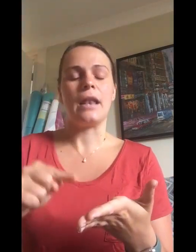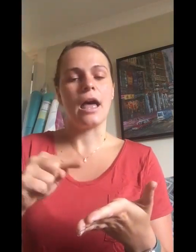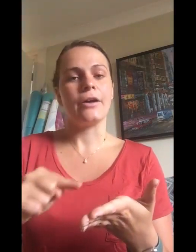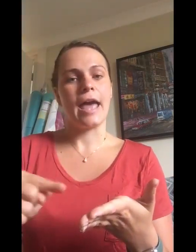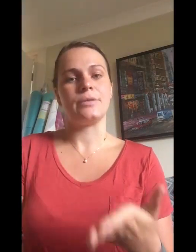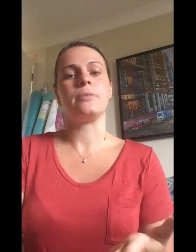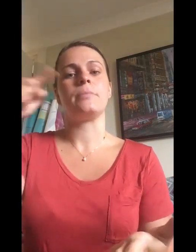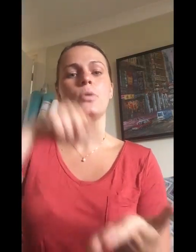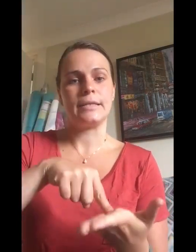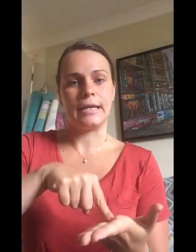similar. Okay, so we're going to be pointing.